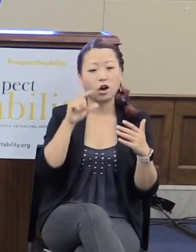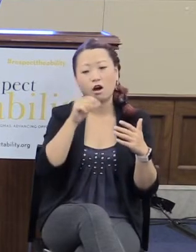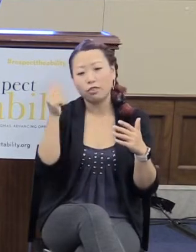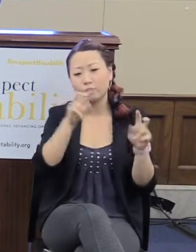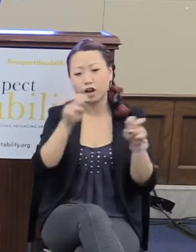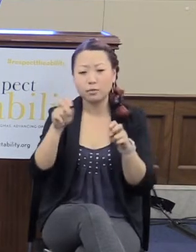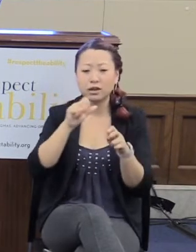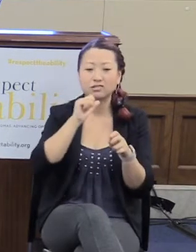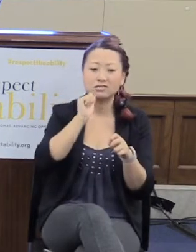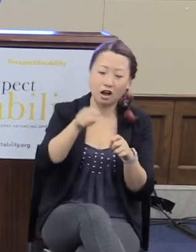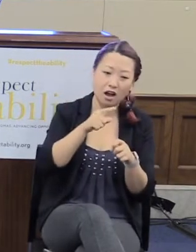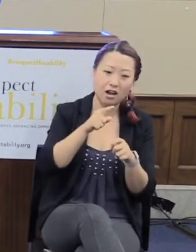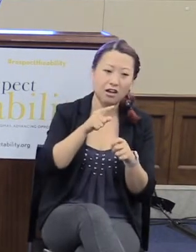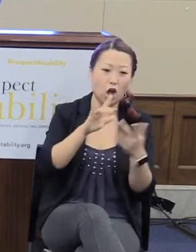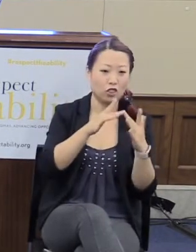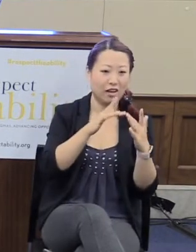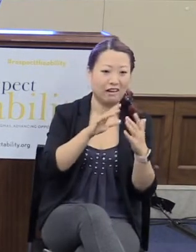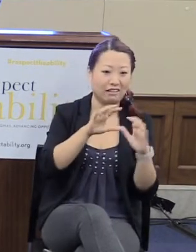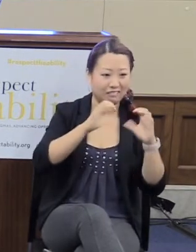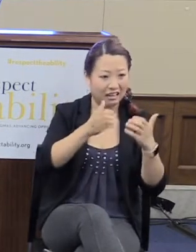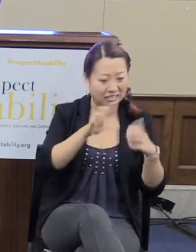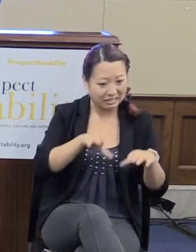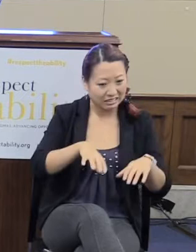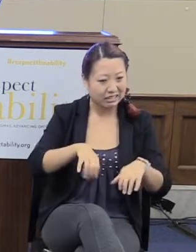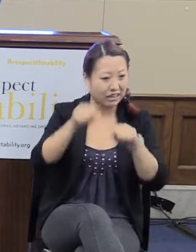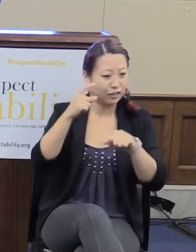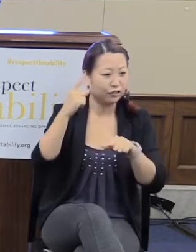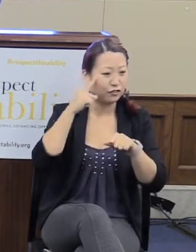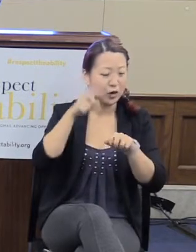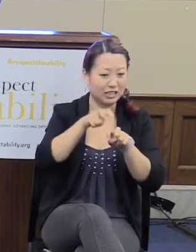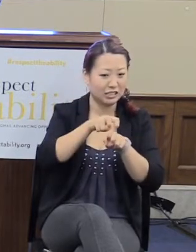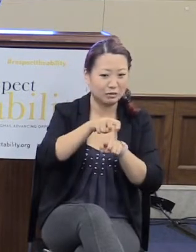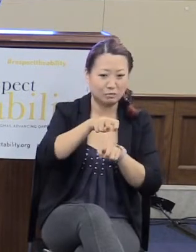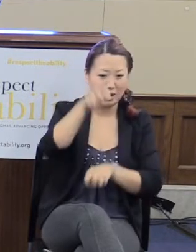But nevertheless, those, that was a joke, by the way.